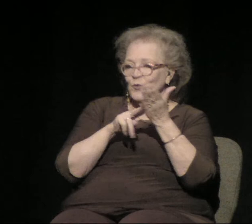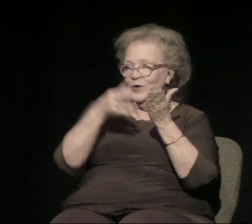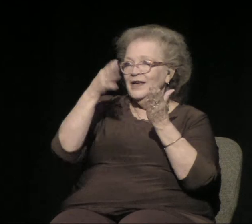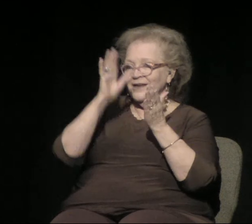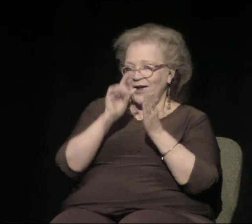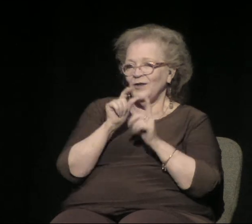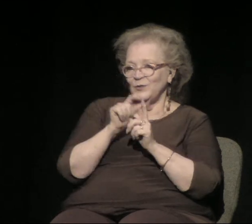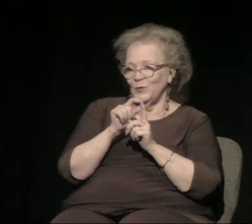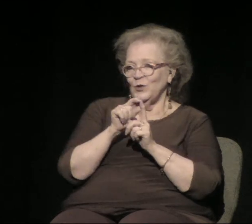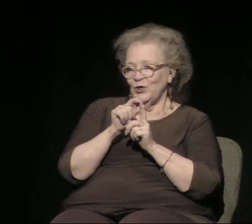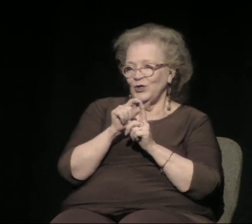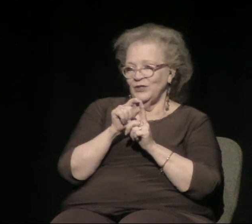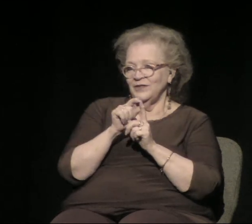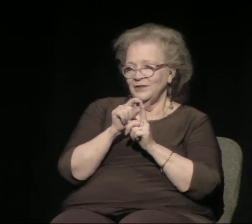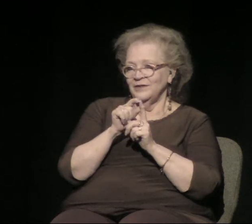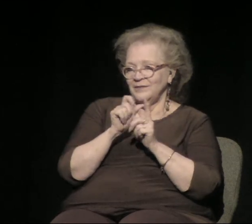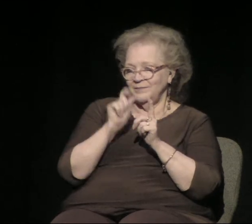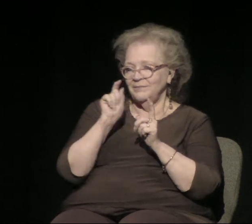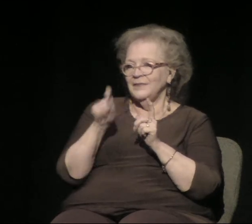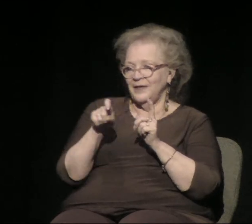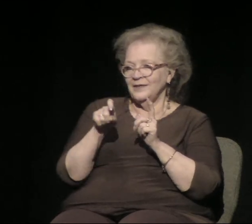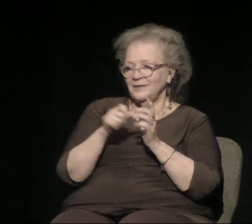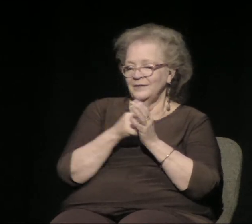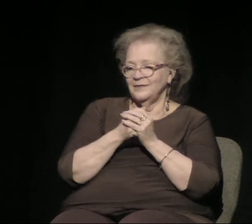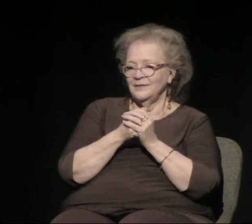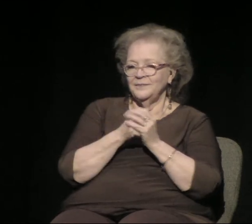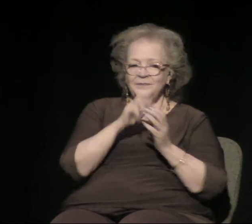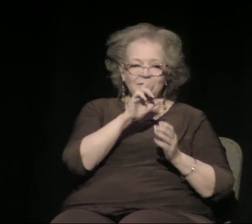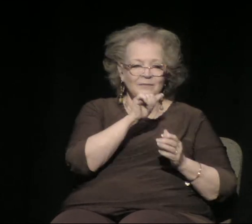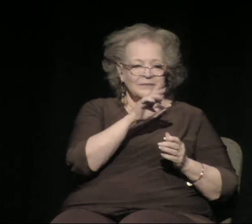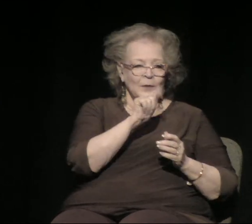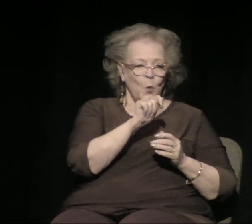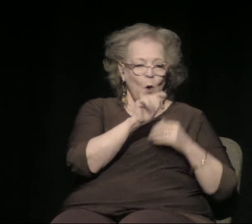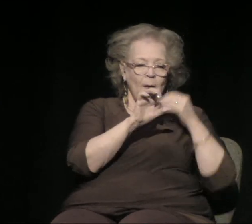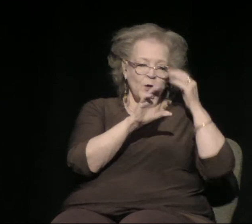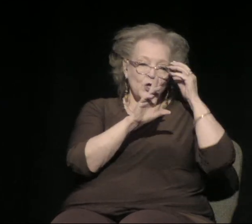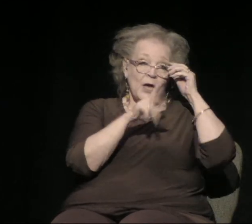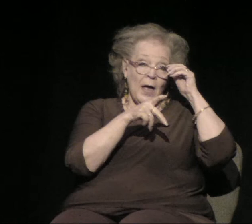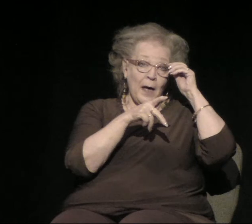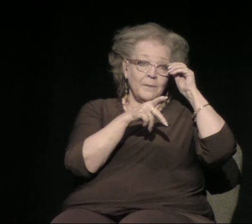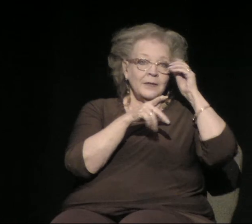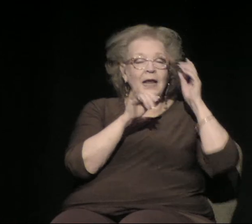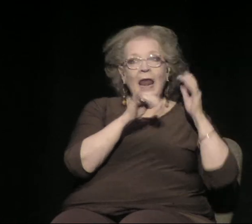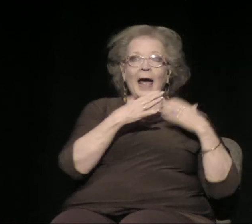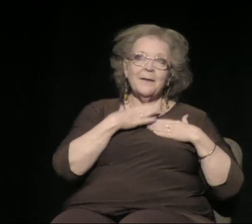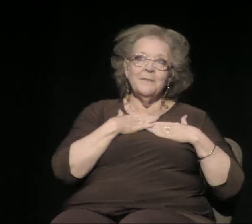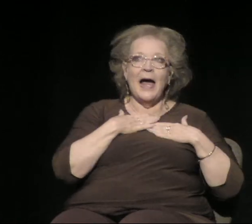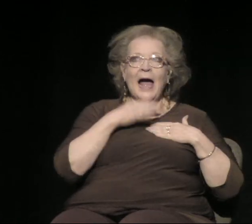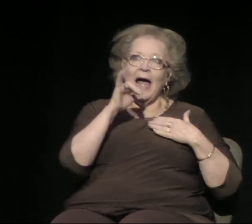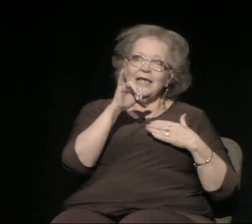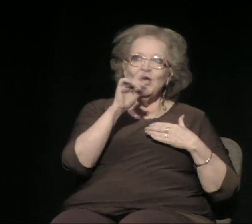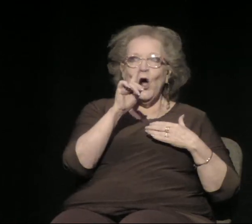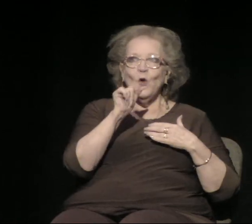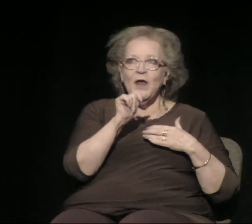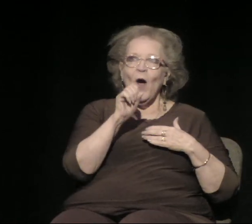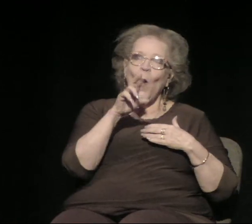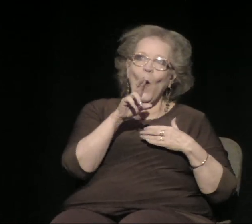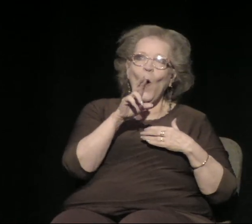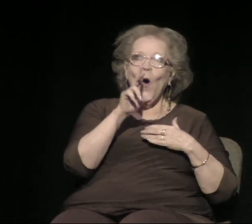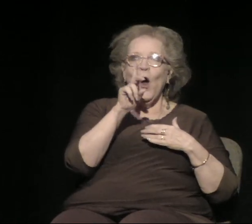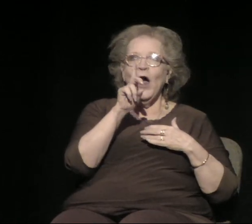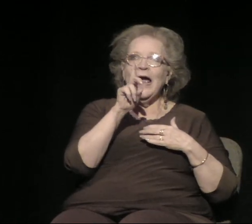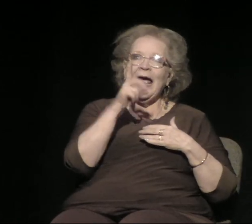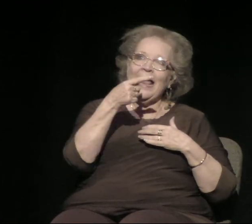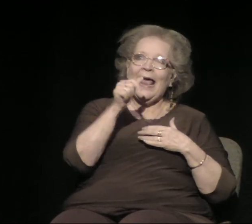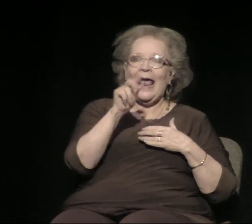me? I remember when I was in my 40s, I went to Robert Cupp, who's kind of like my Yoda. He's like my Gandalf, my